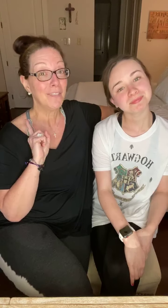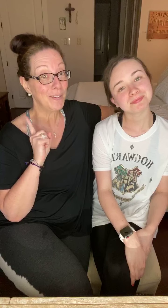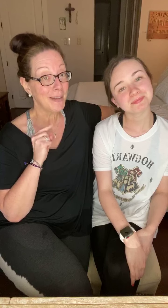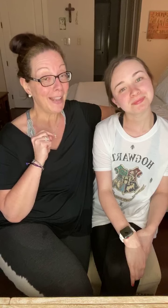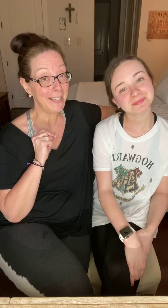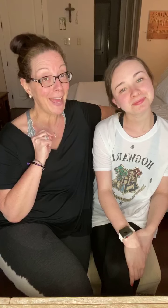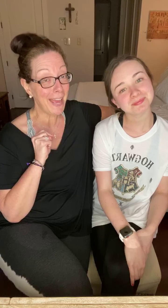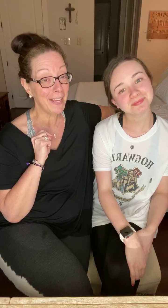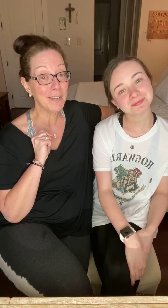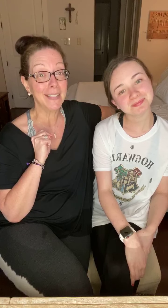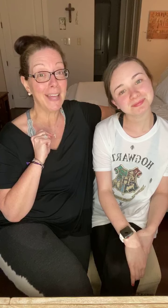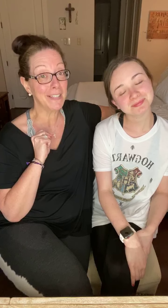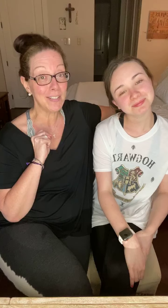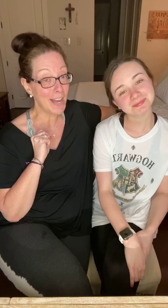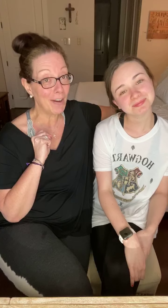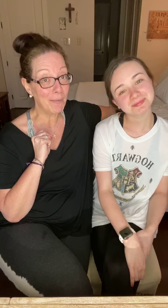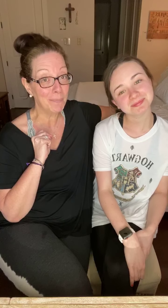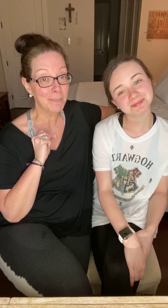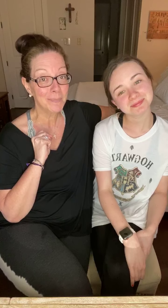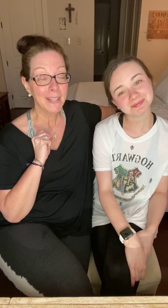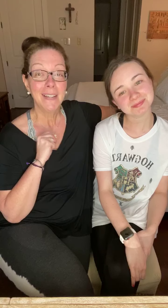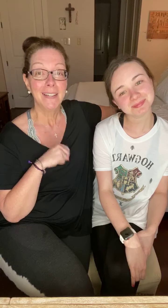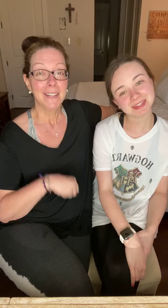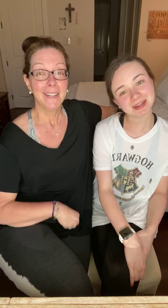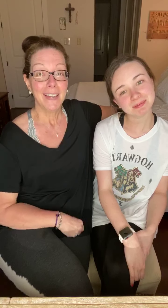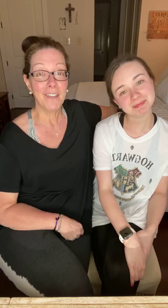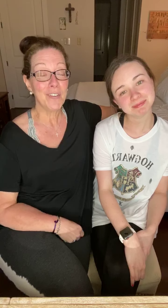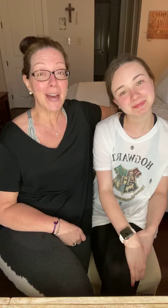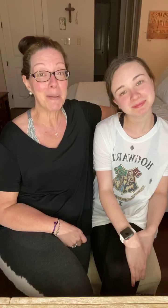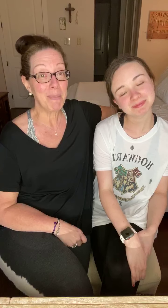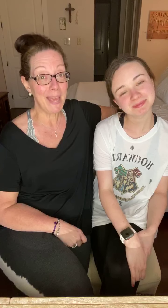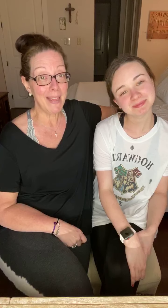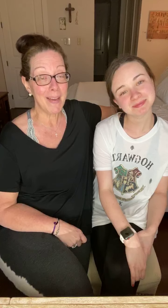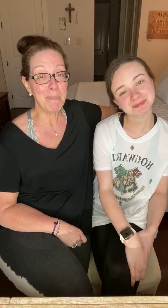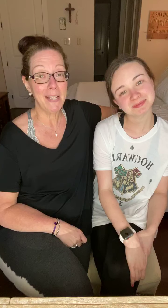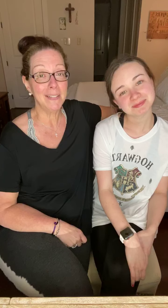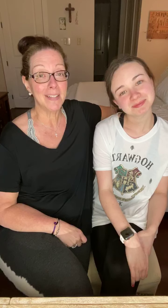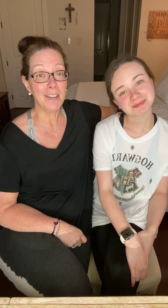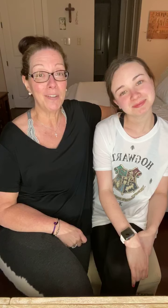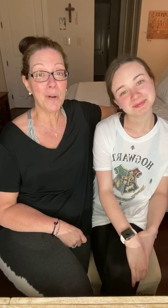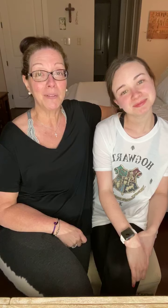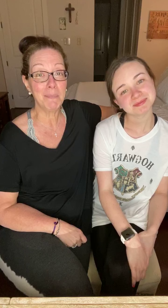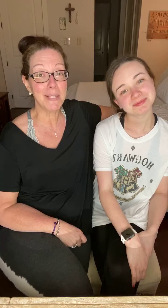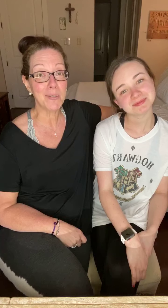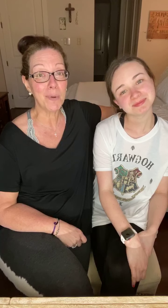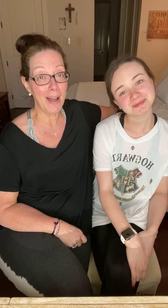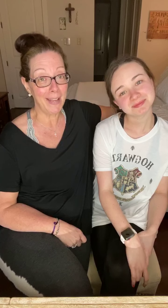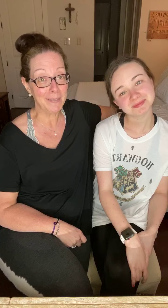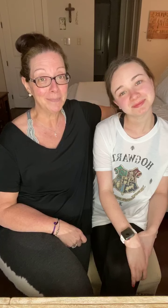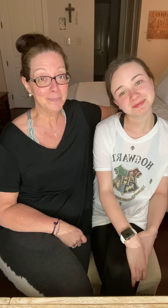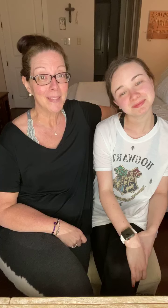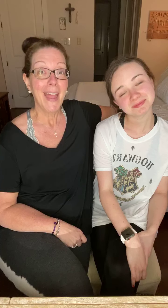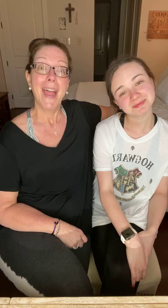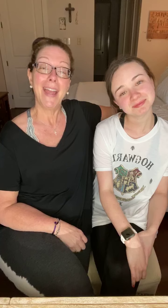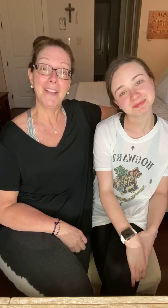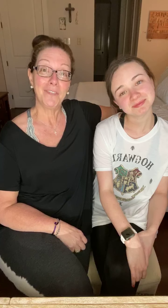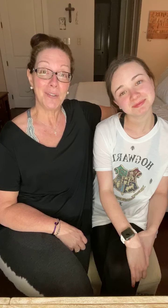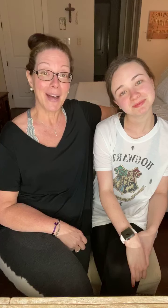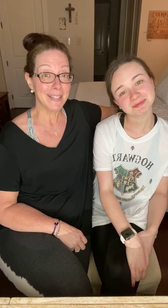if you got an A, you can let us know. Yeah. If you got a B, that means that you only missed one. And if you got a